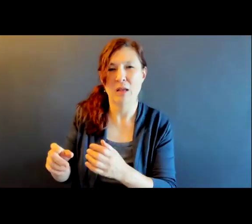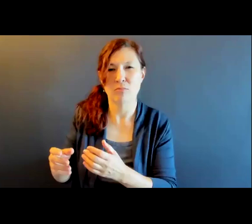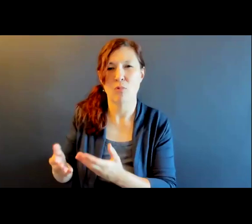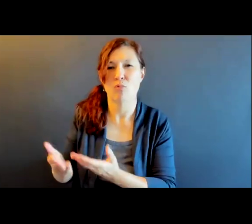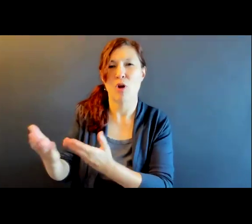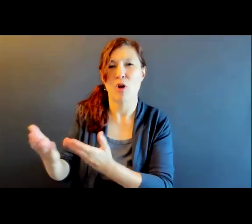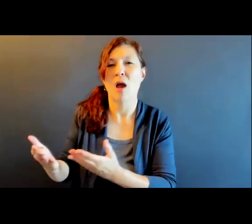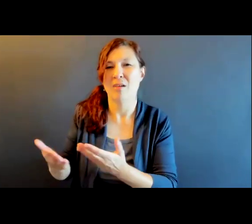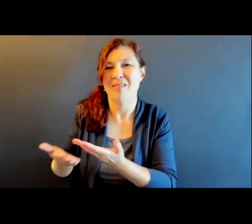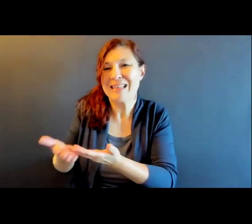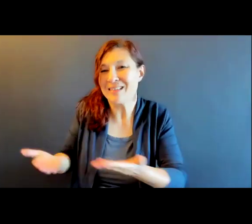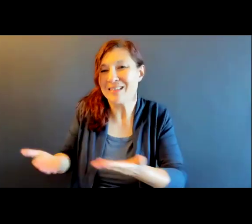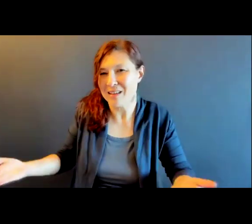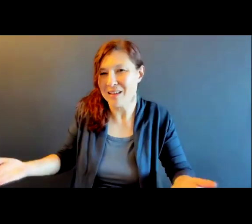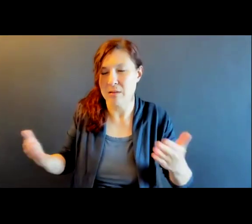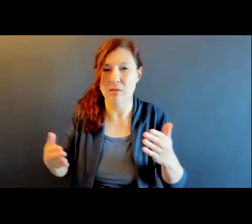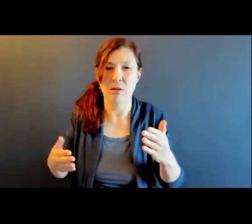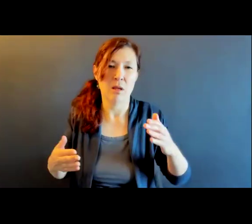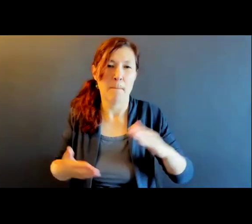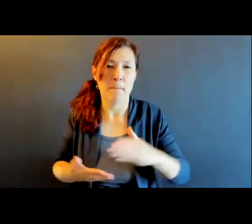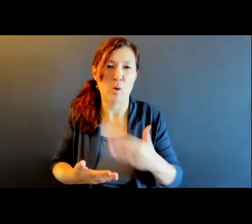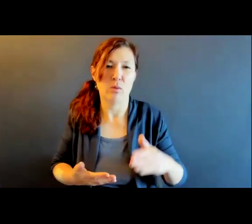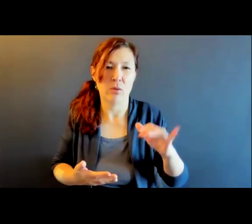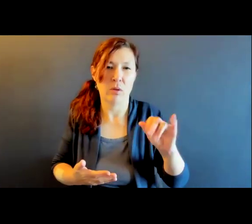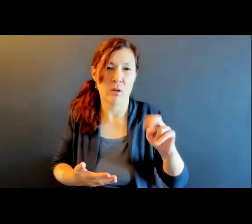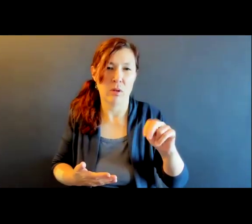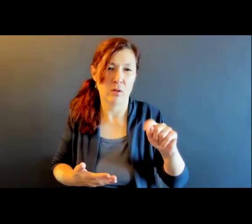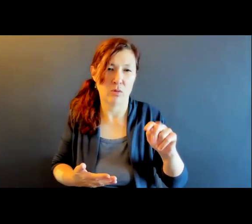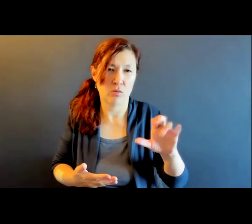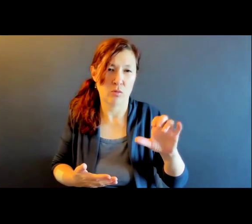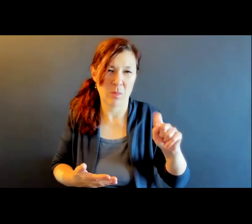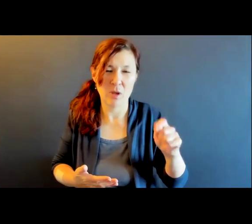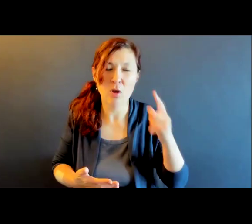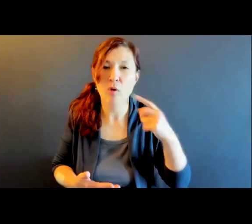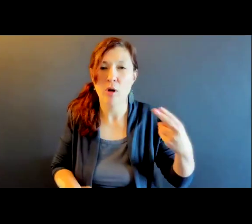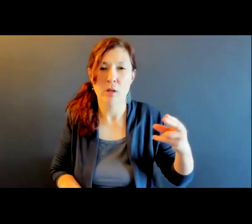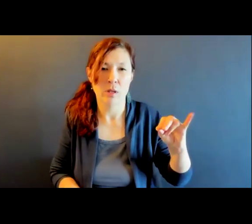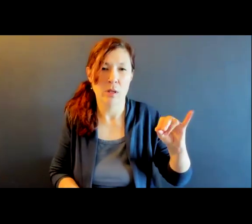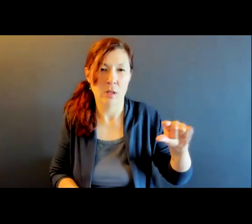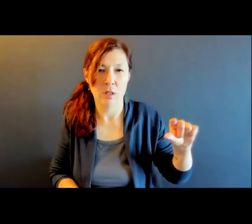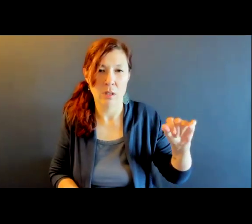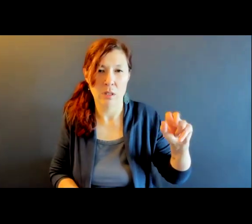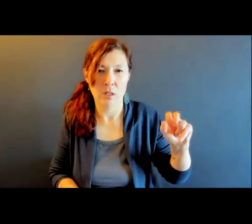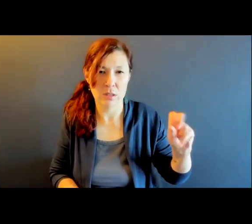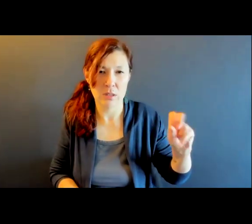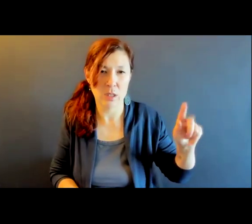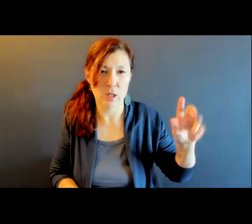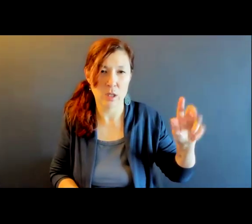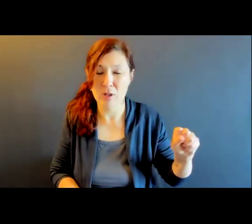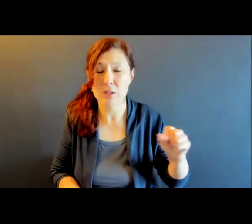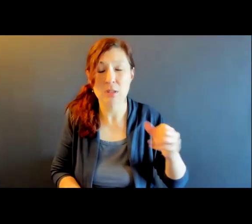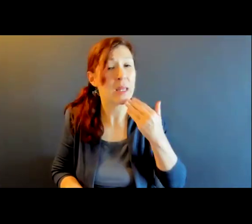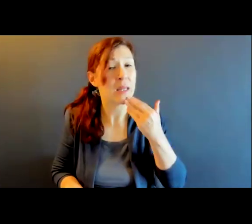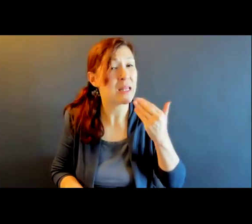specifically musical instruments to be used in materials at the Higginson Lewis 3 to 8. We're very appreciative of this in-kind donation, and we